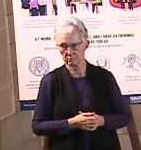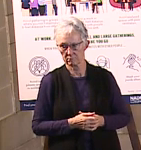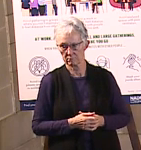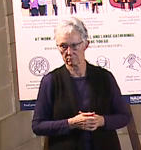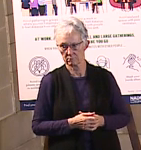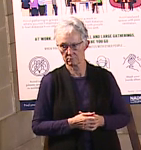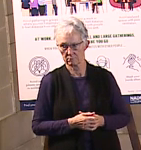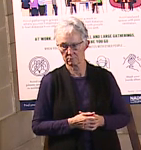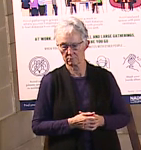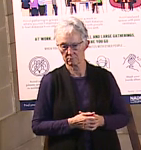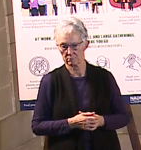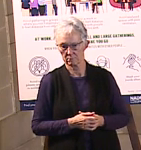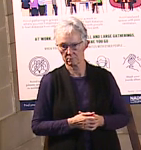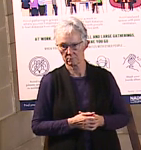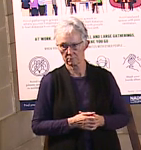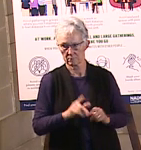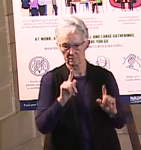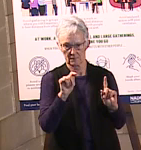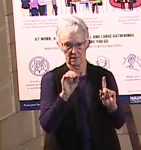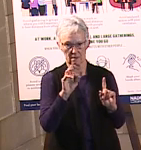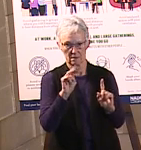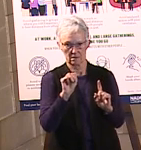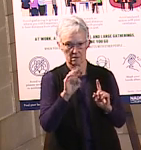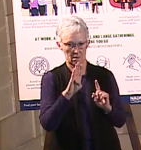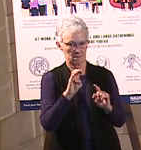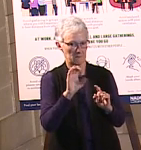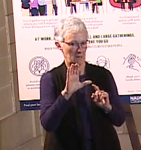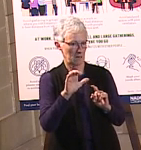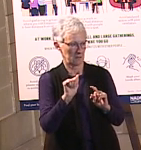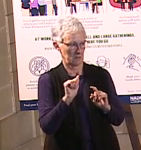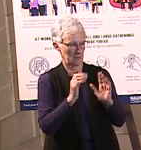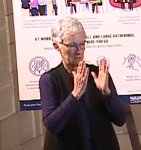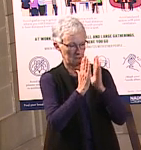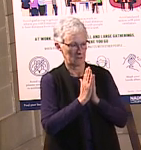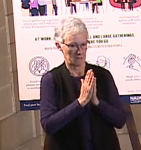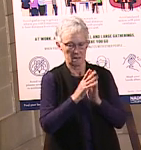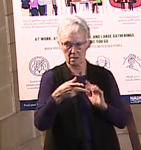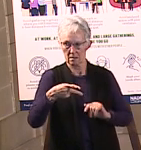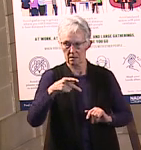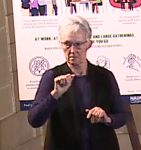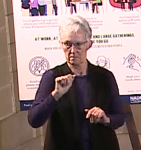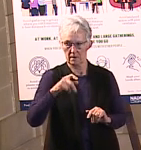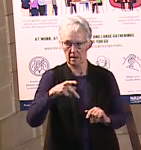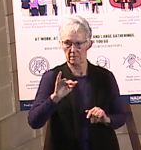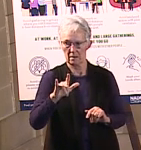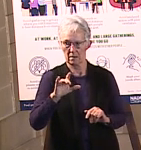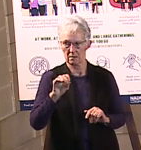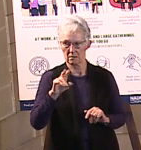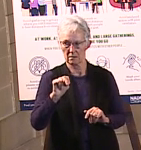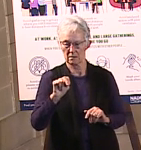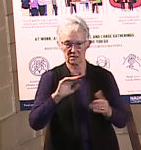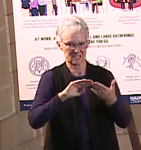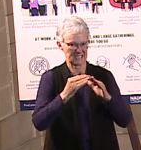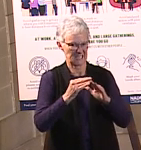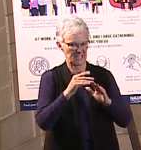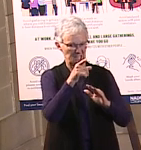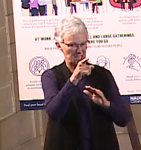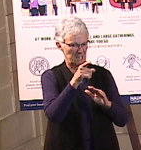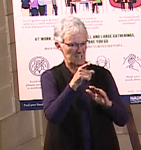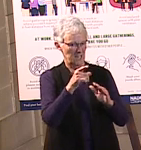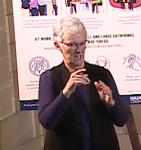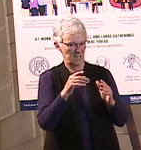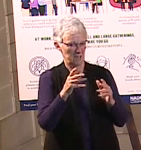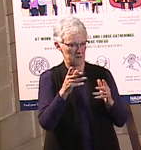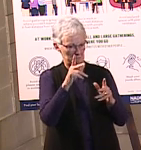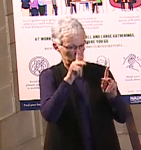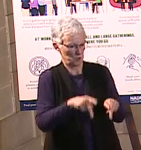with that statement? Tom Beck is asking, he's saying a Papillion City Council member said mask mandates are